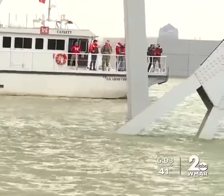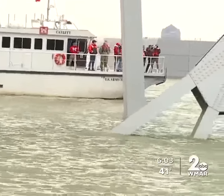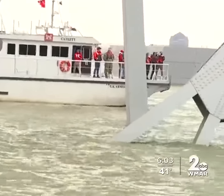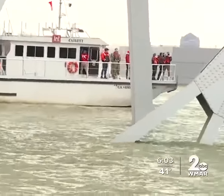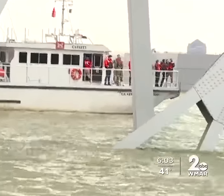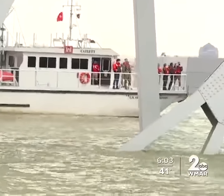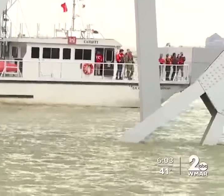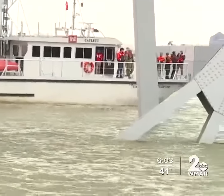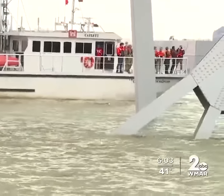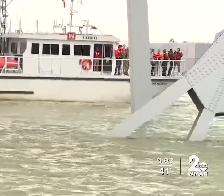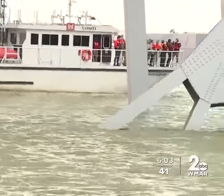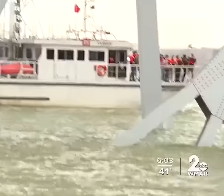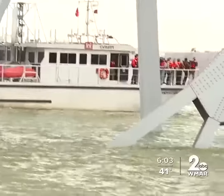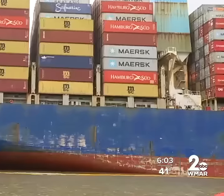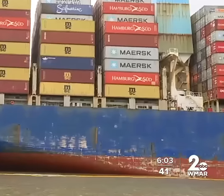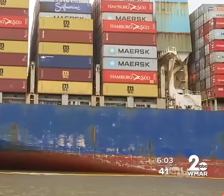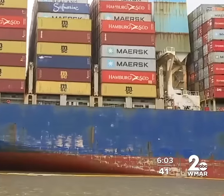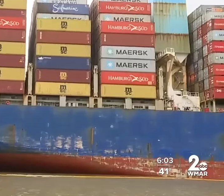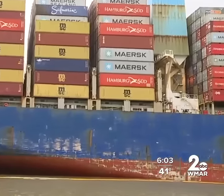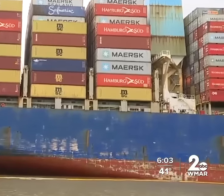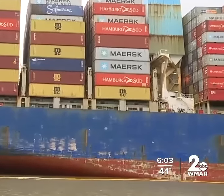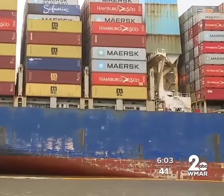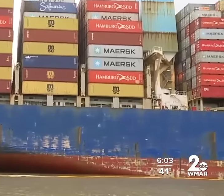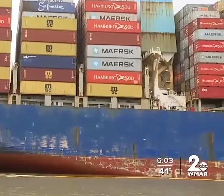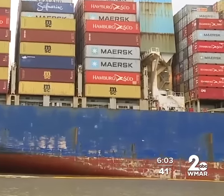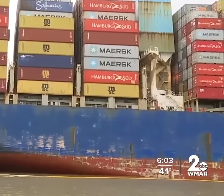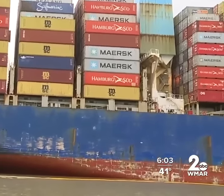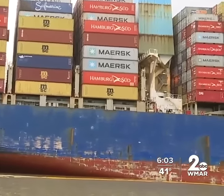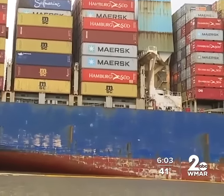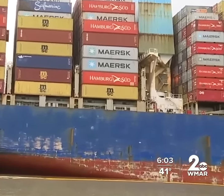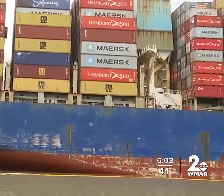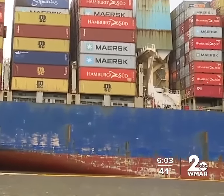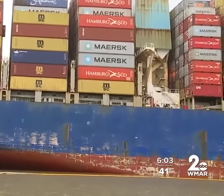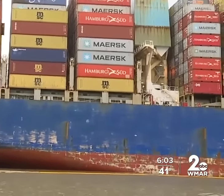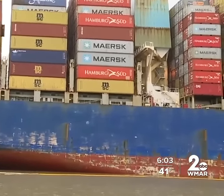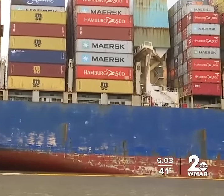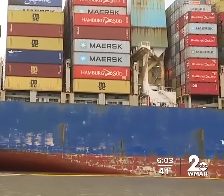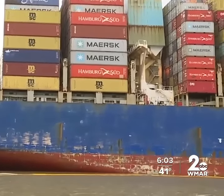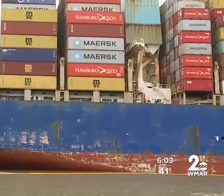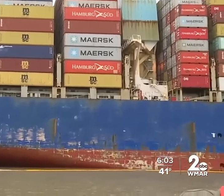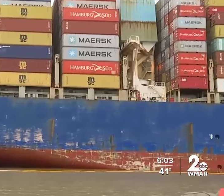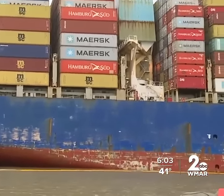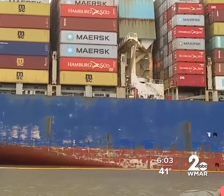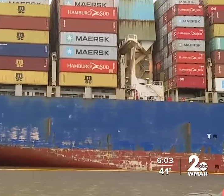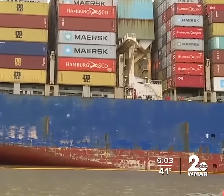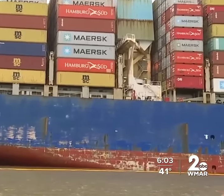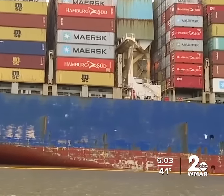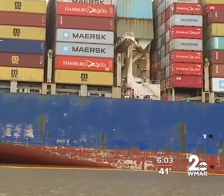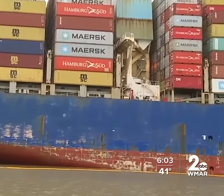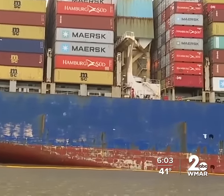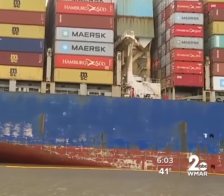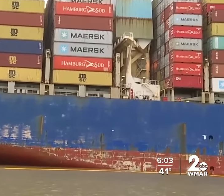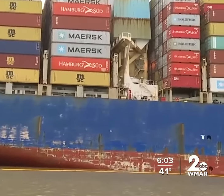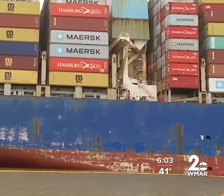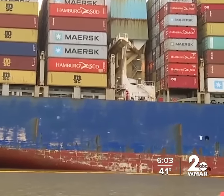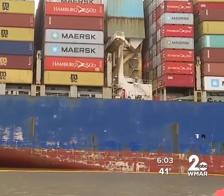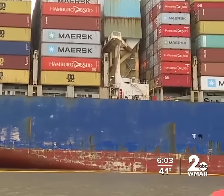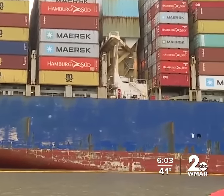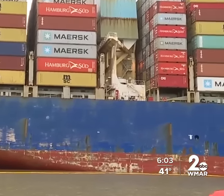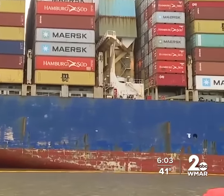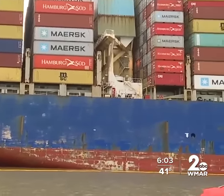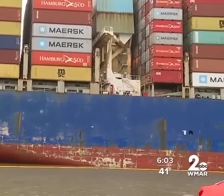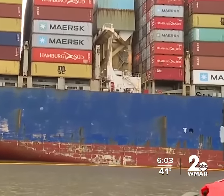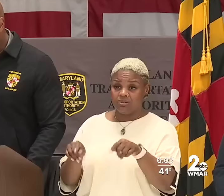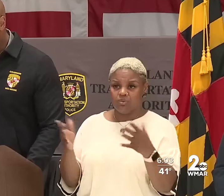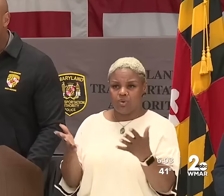slowly returning to the Port of Baltimore. As of this morning, 75 containers that were rerouted to ports in New York and New Jersey arrived at